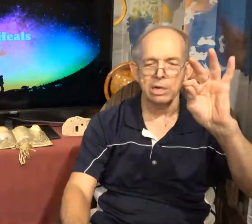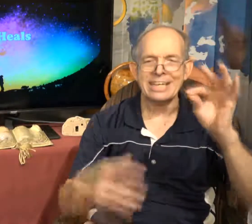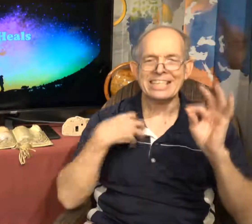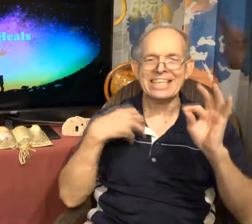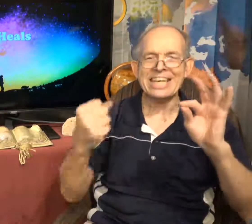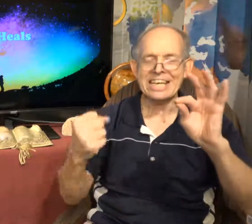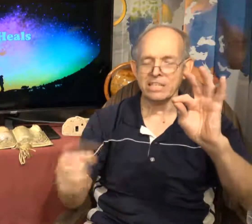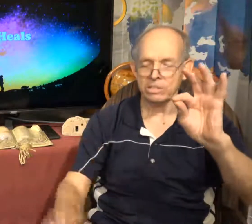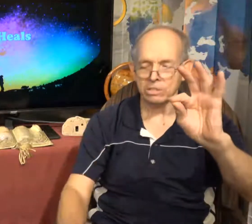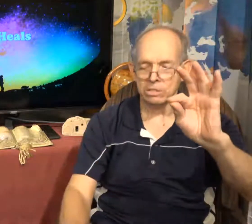Heal.